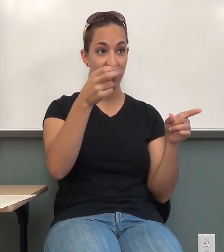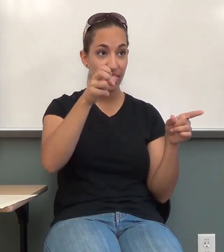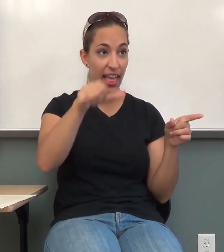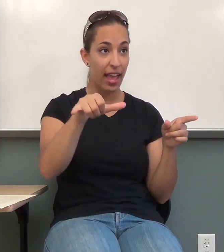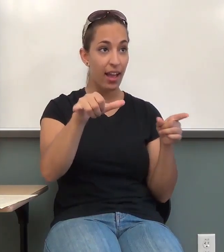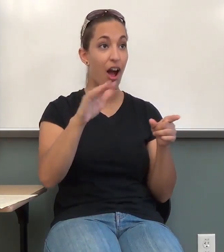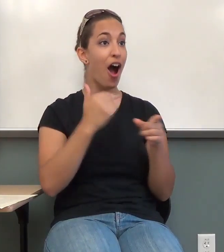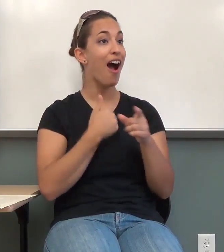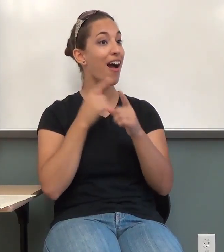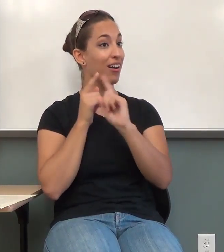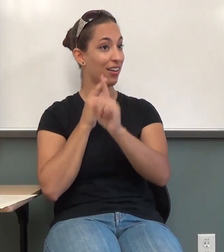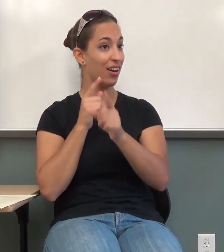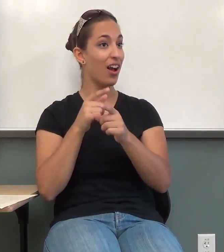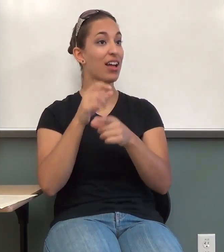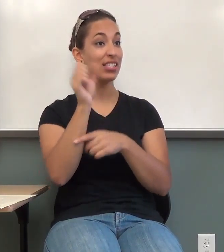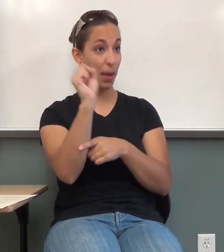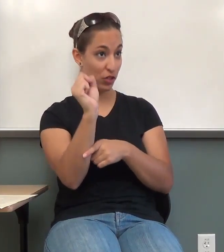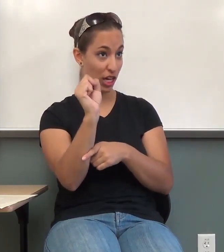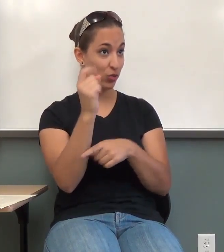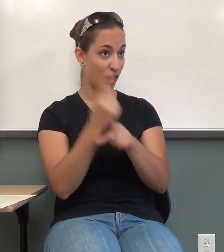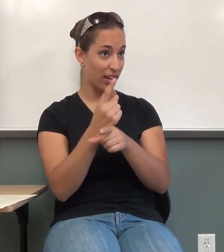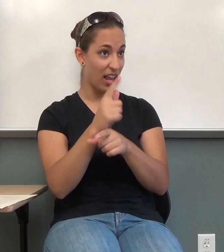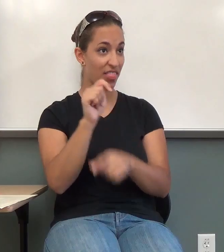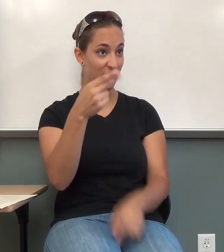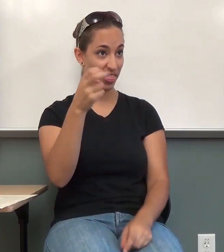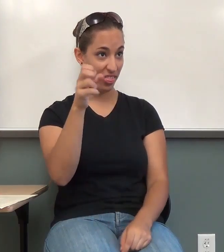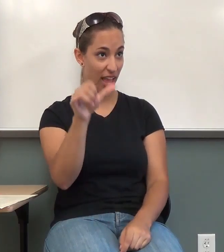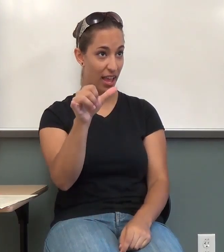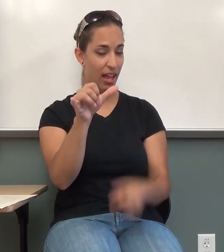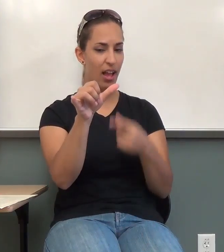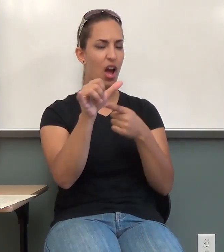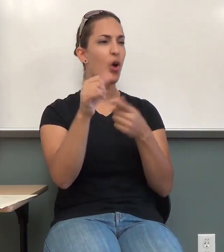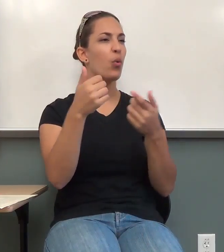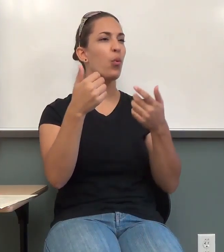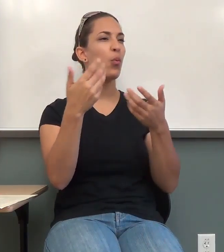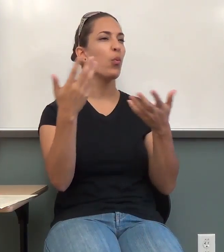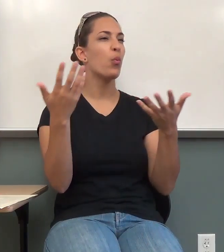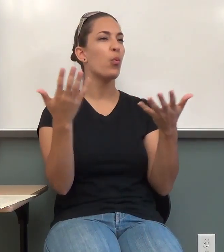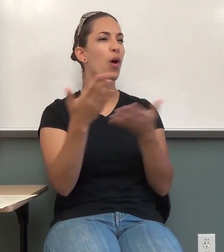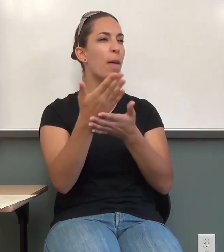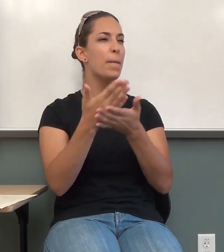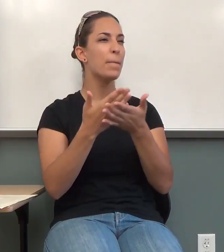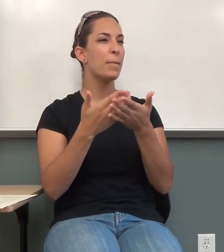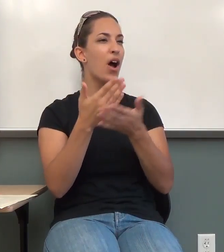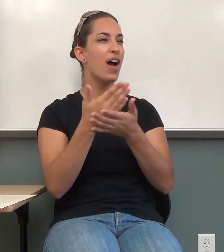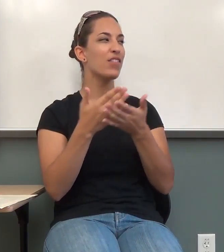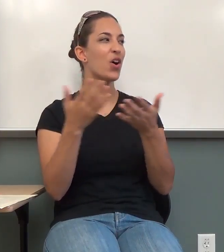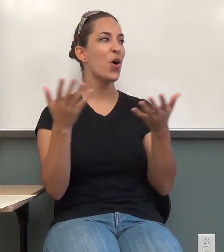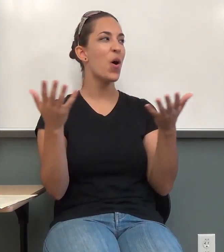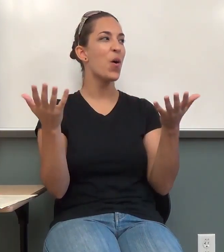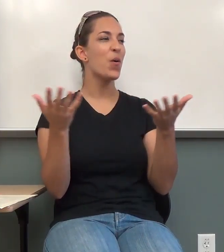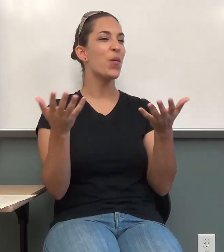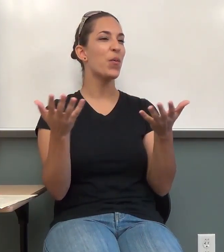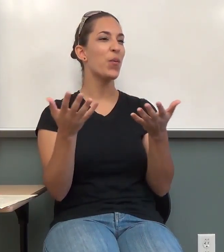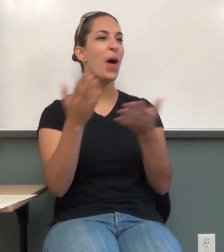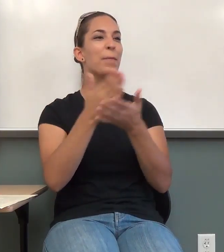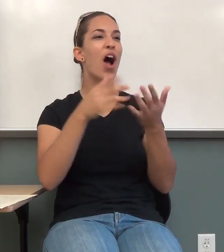our what? Our subject. And what part of speech is that, Maria? Oh, what is